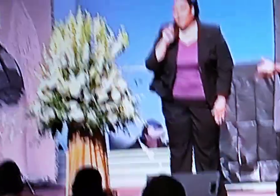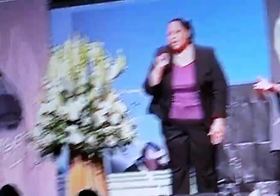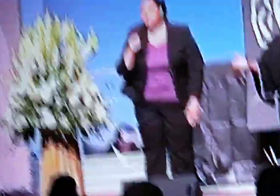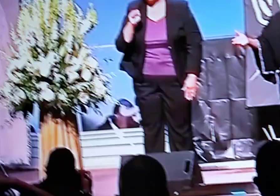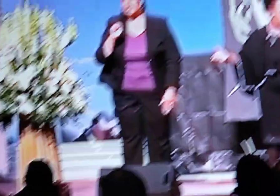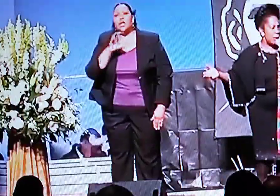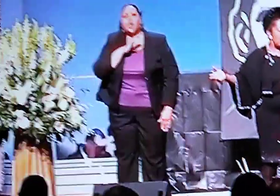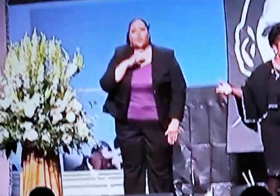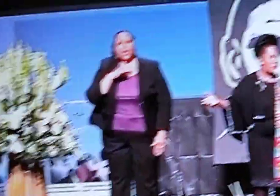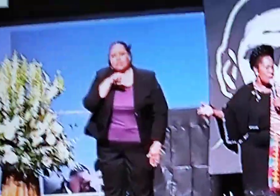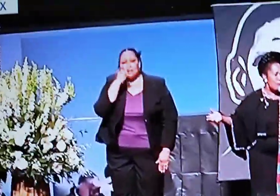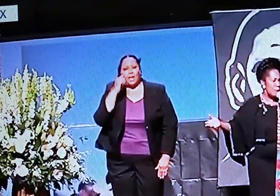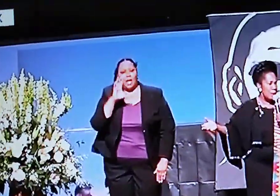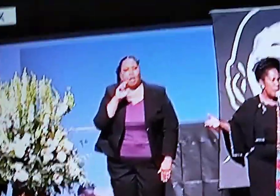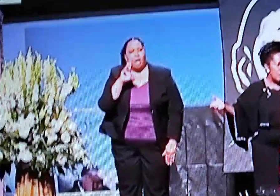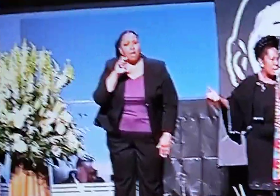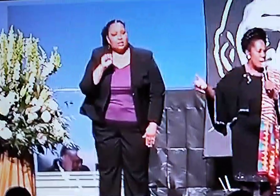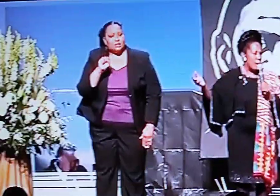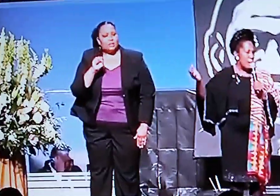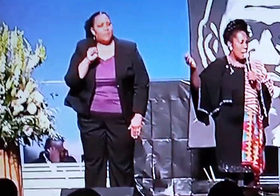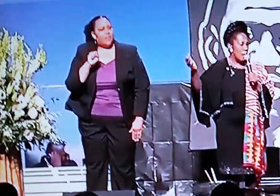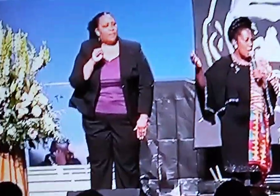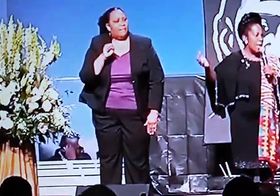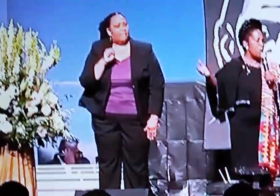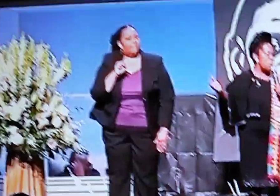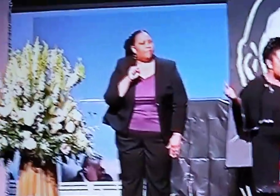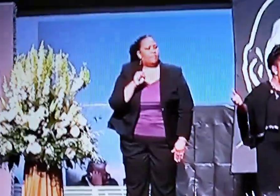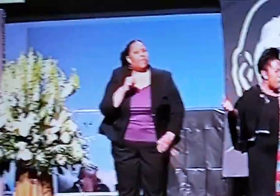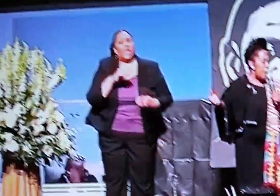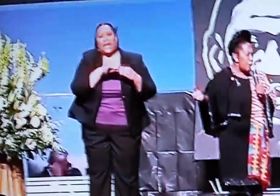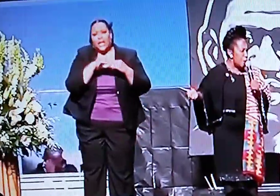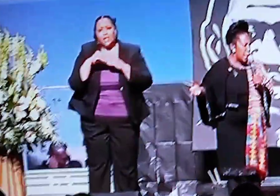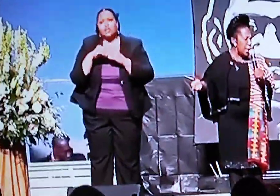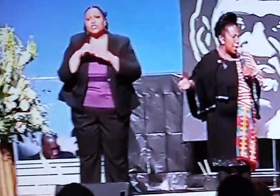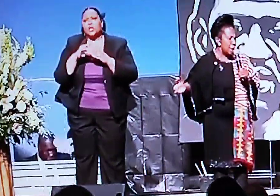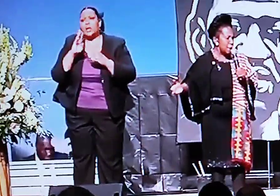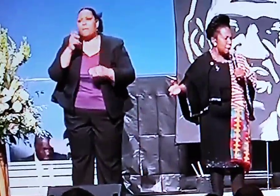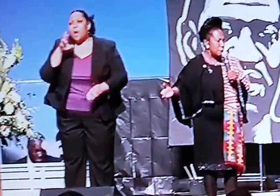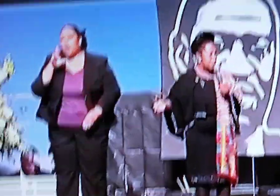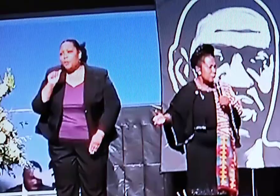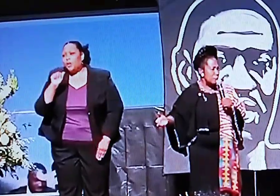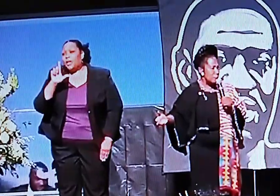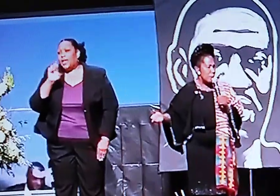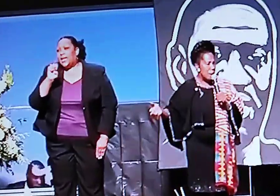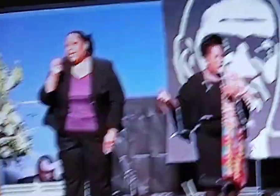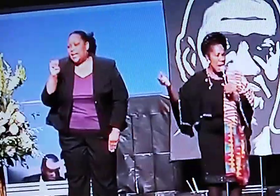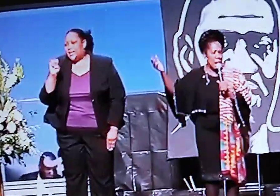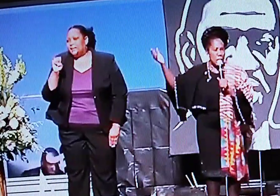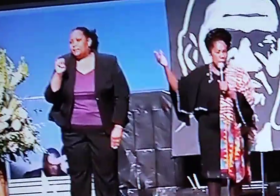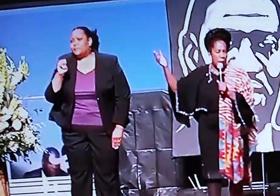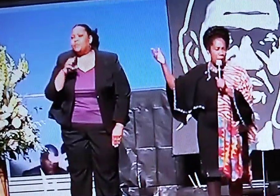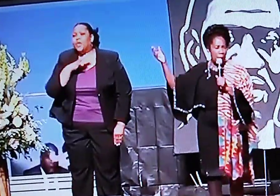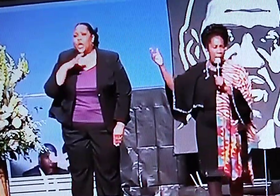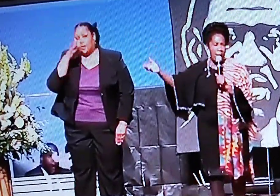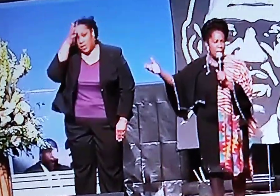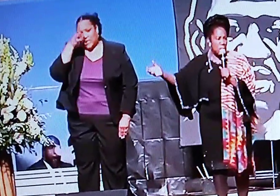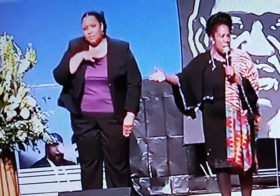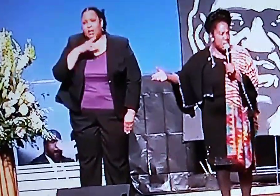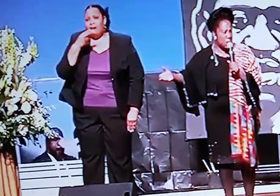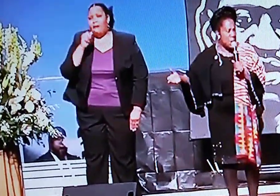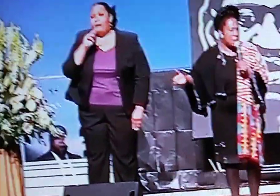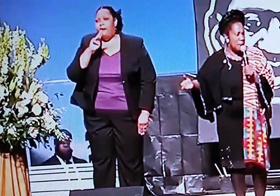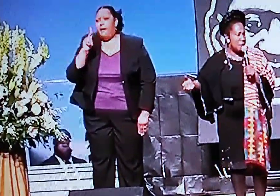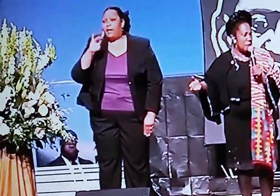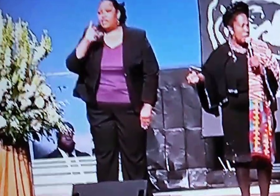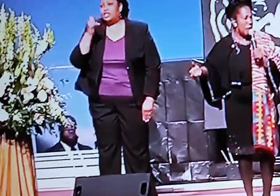Congressional Black Caucus, leadership Barbara Lee, Congressman Hank